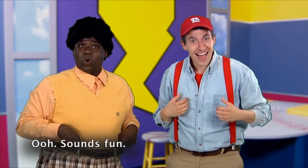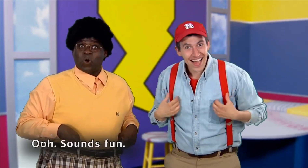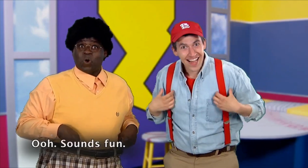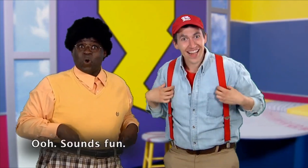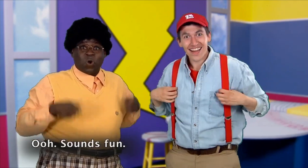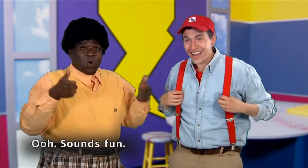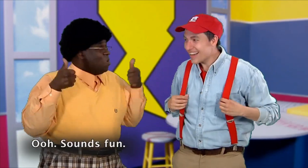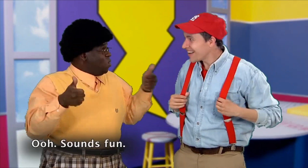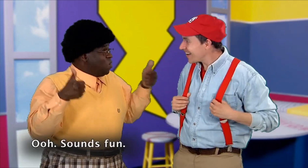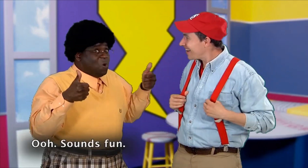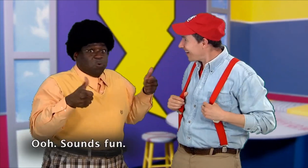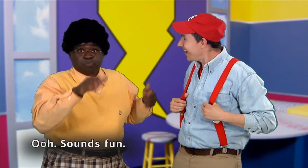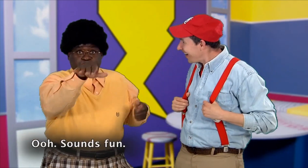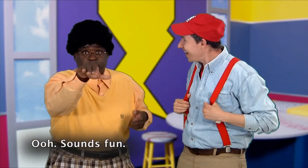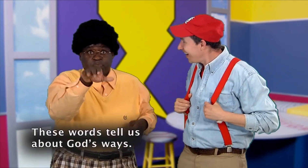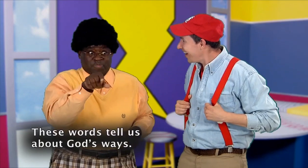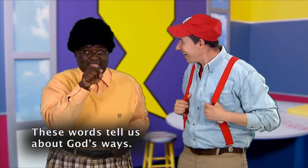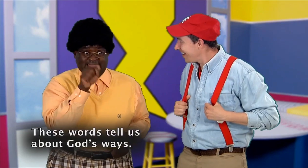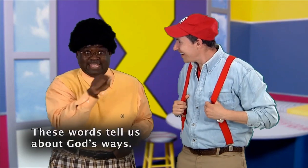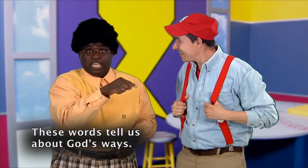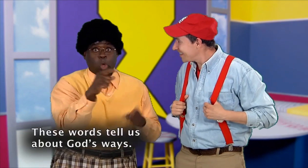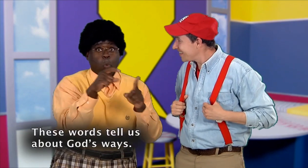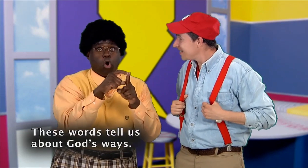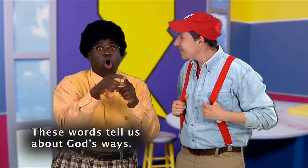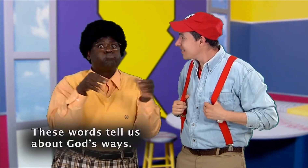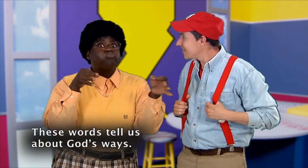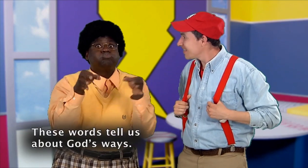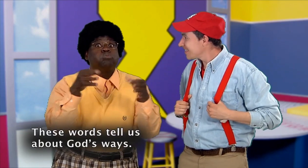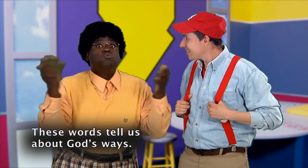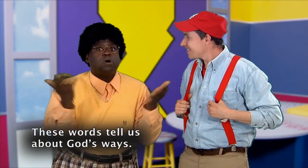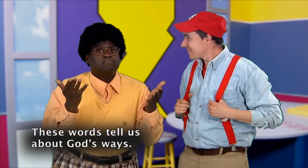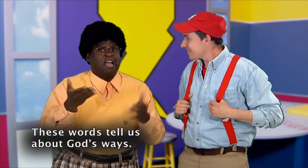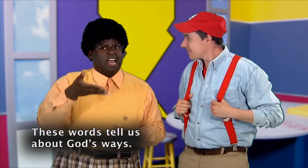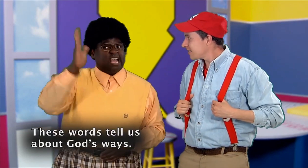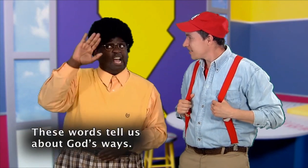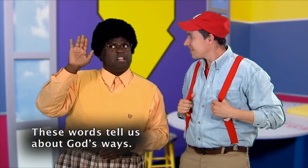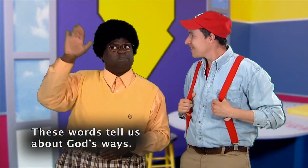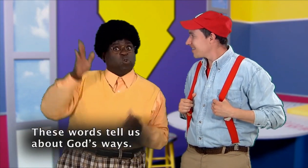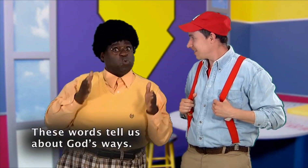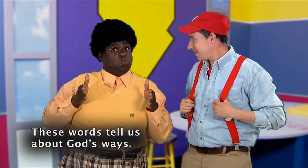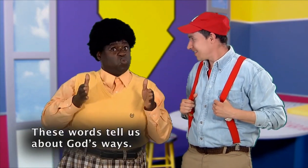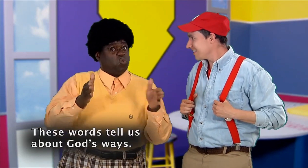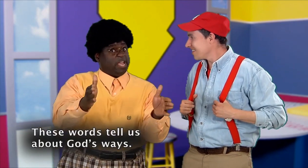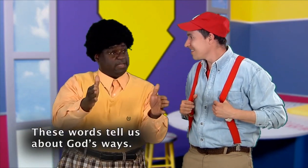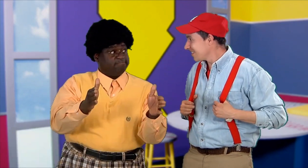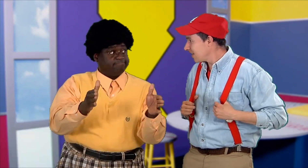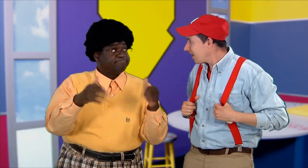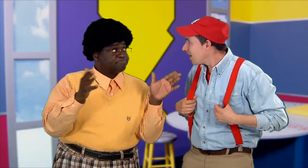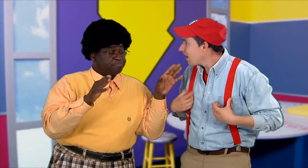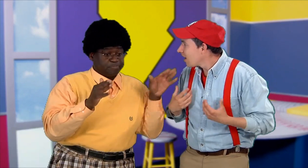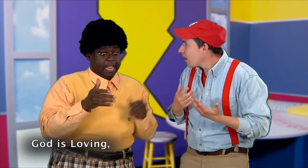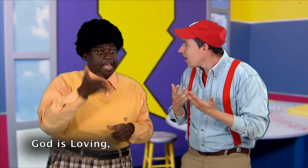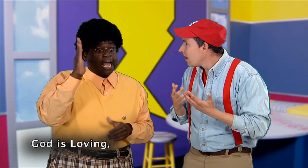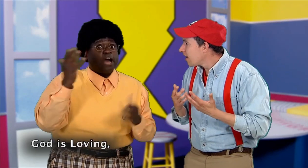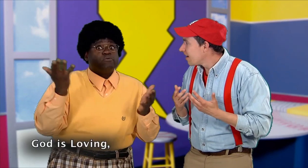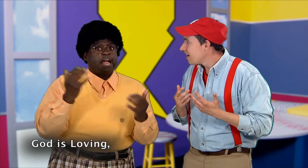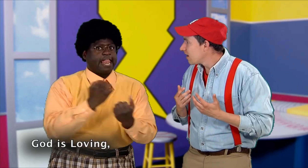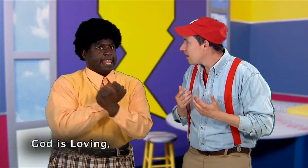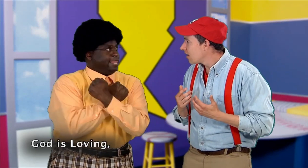Ooh, sounds fun. Now, these words tell us about God's ways. Now, God is